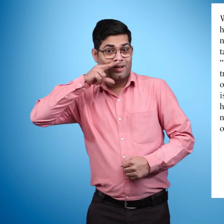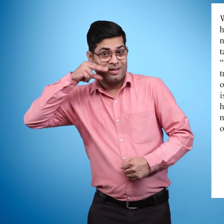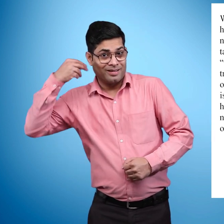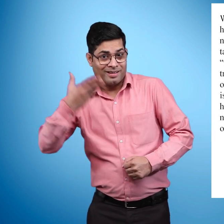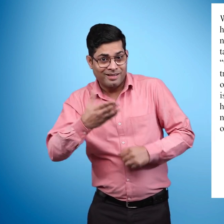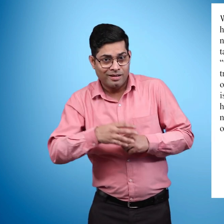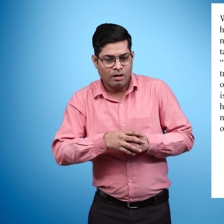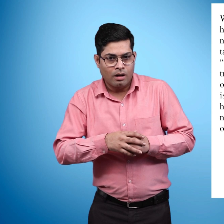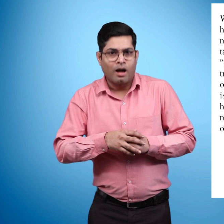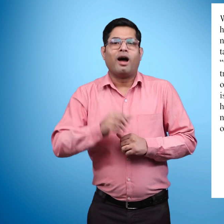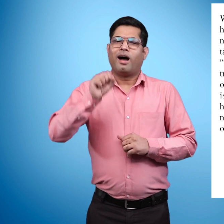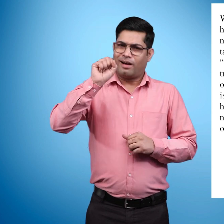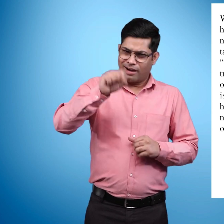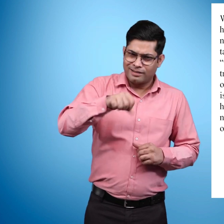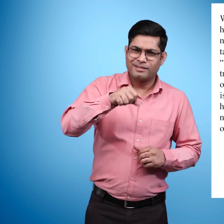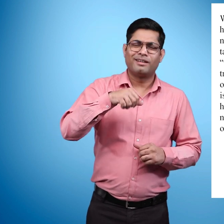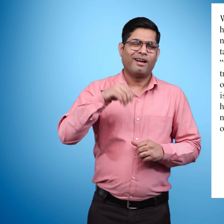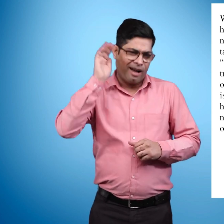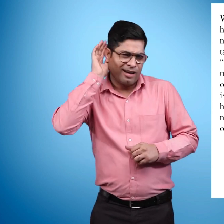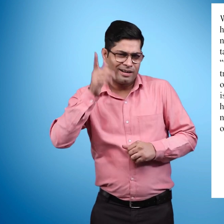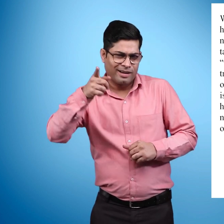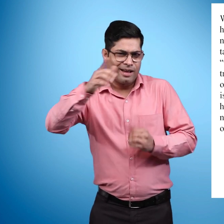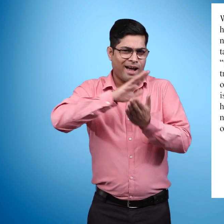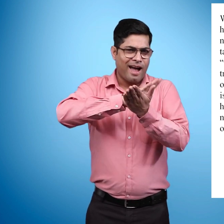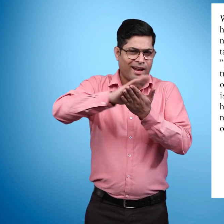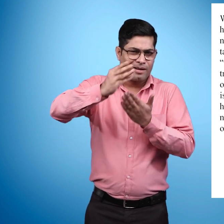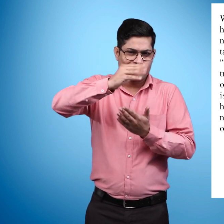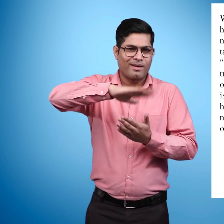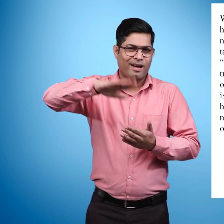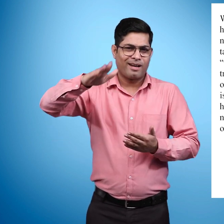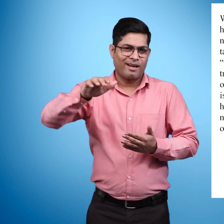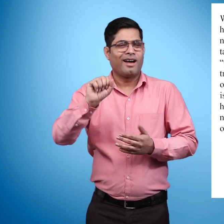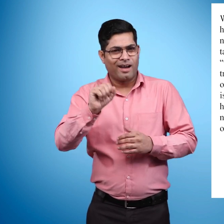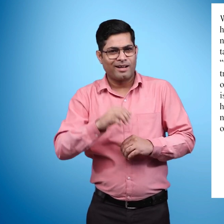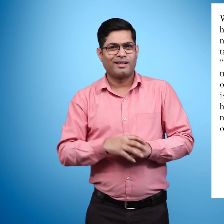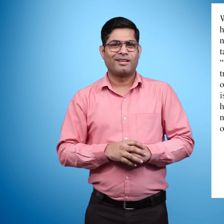"Yes, I have heard of the haunted desert," he said,